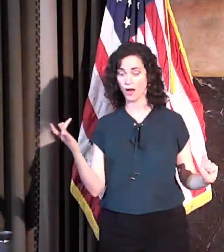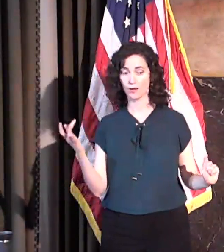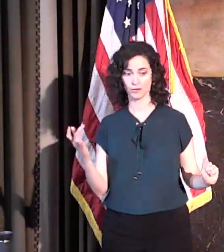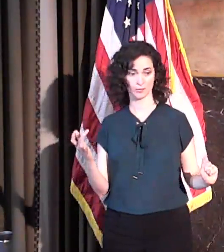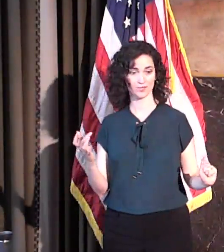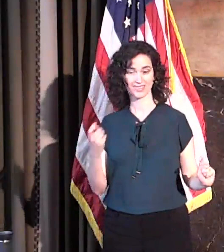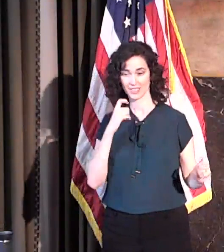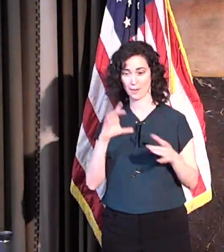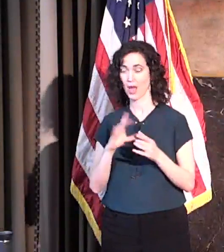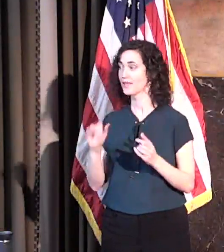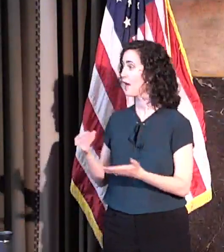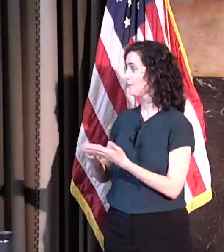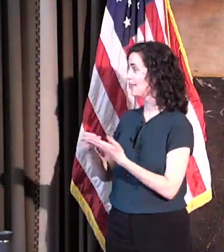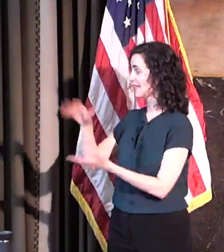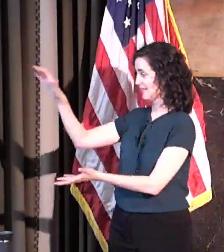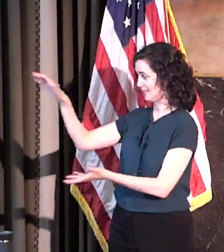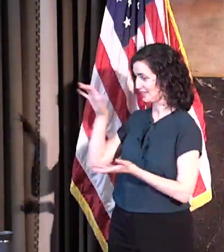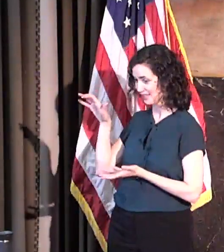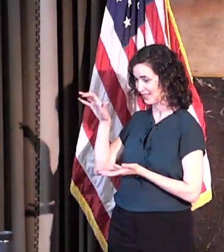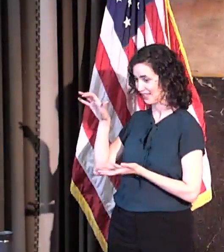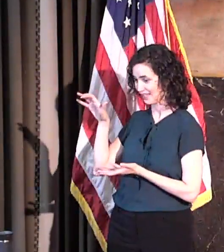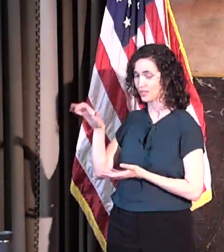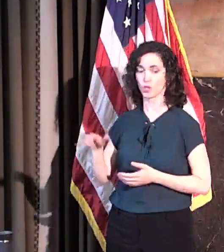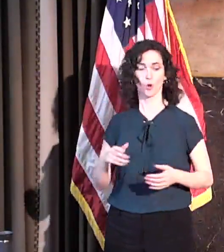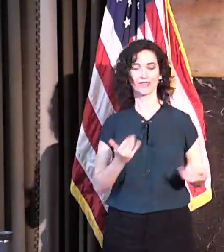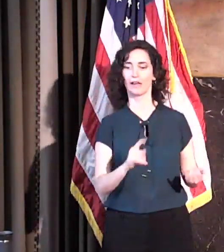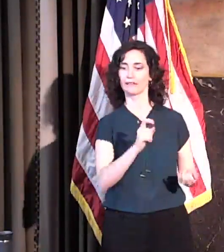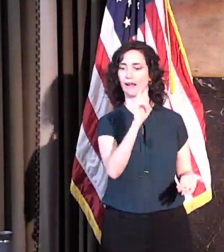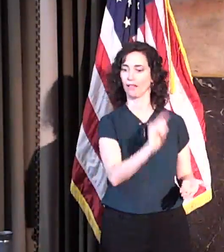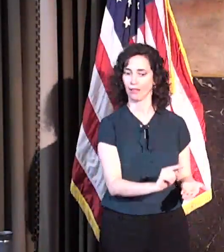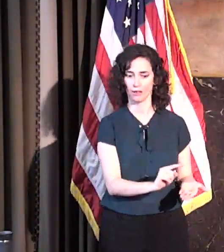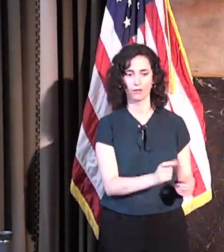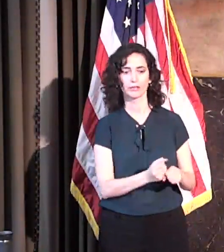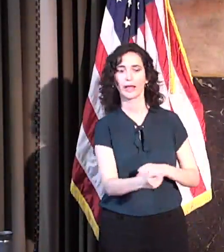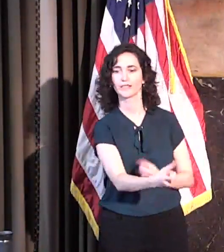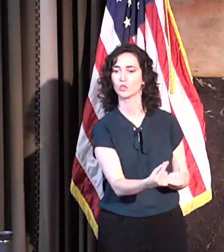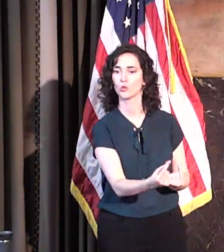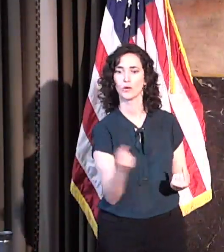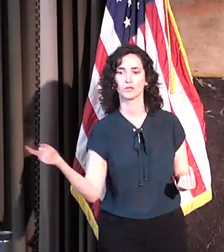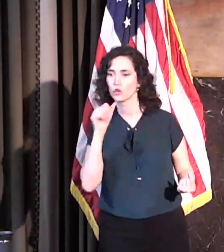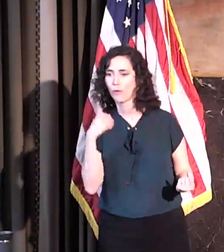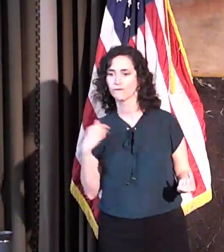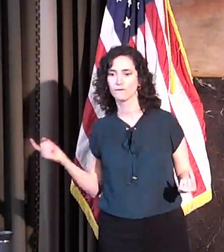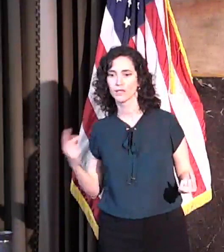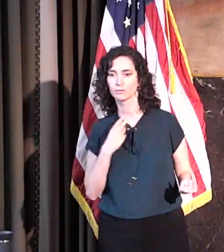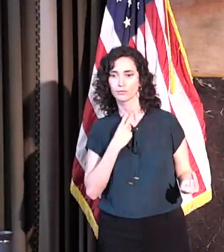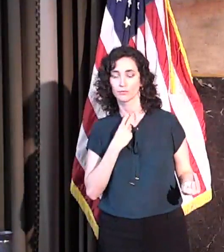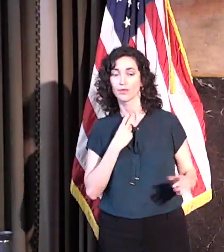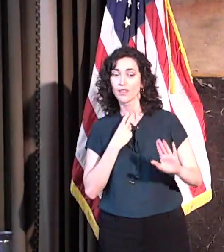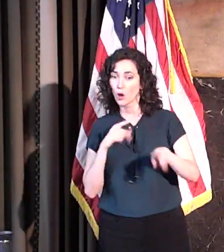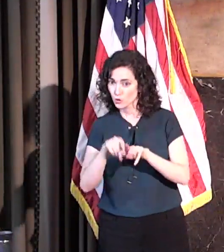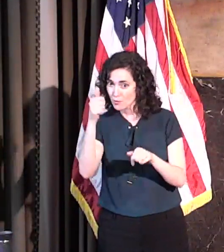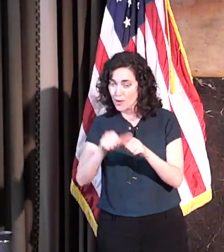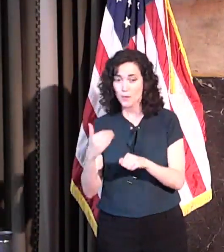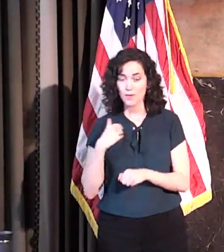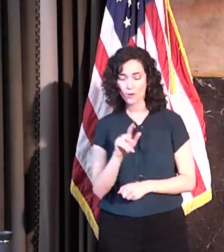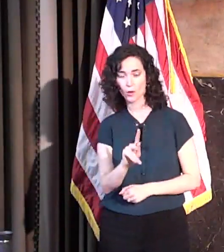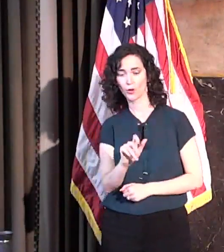before, one-time money needs to go to one-time expenditures. Secondly, that's exactly what happened after Katrina, during the Katrina